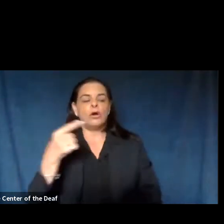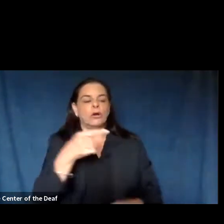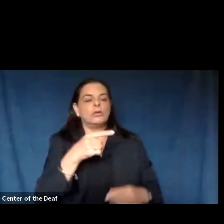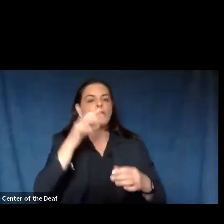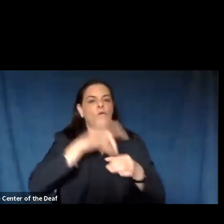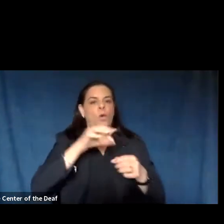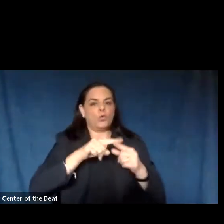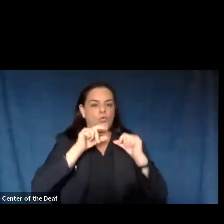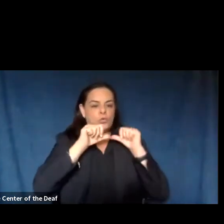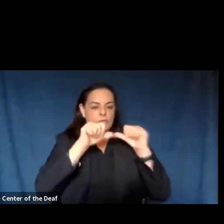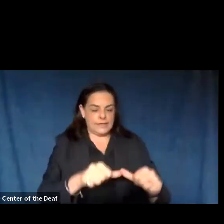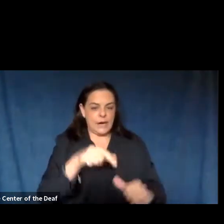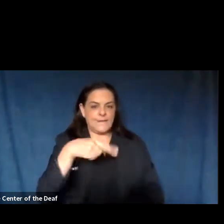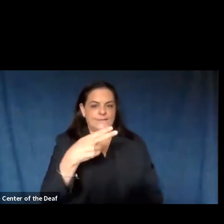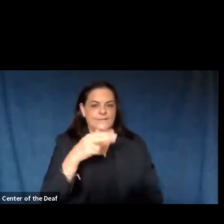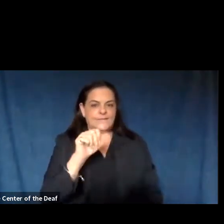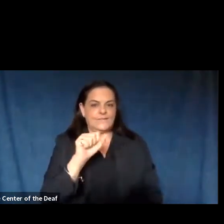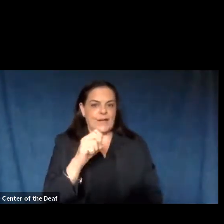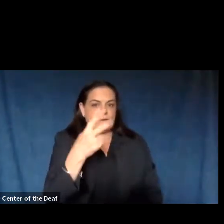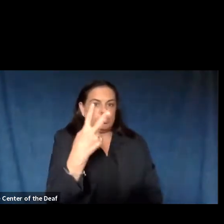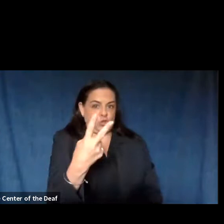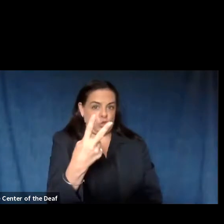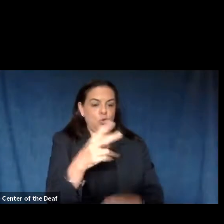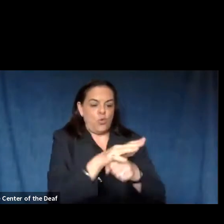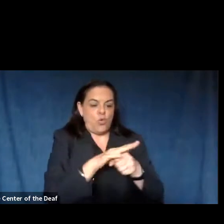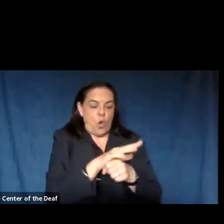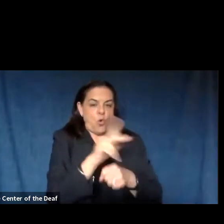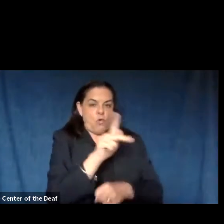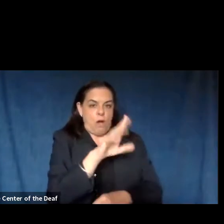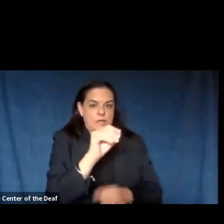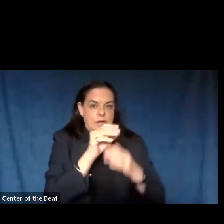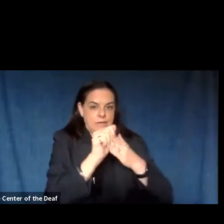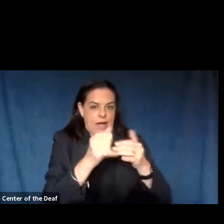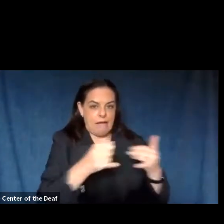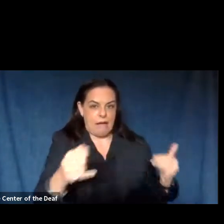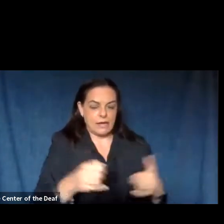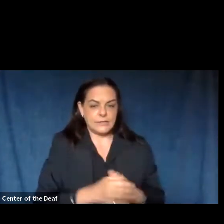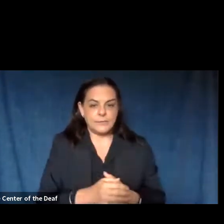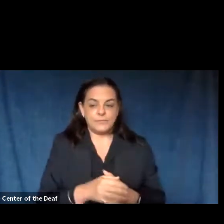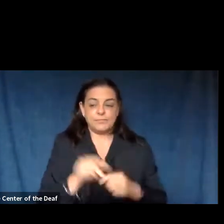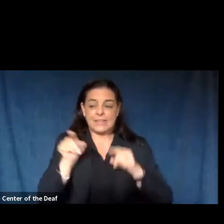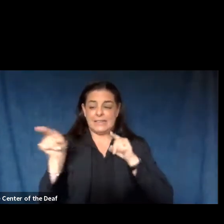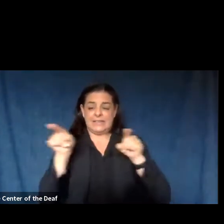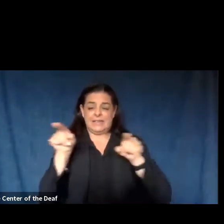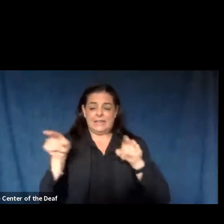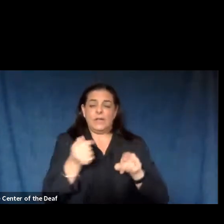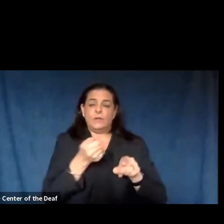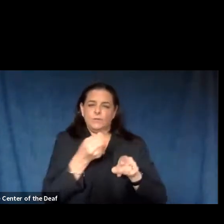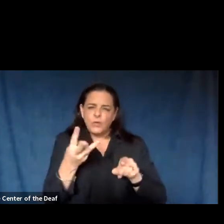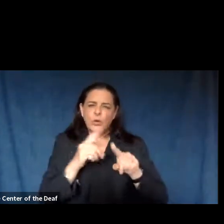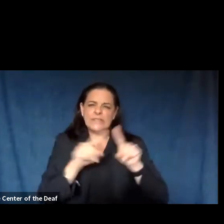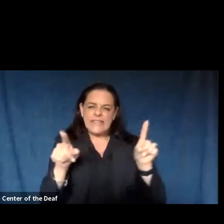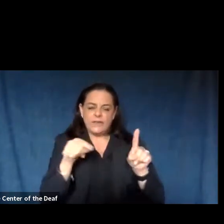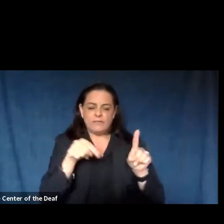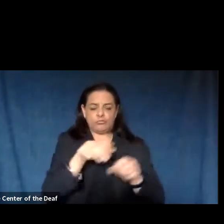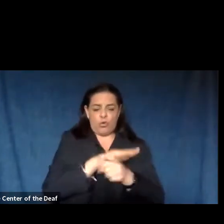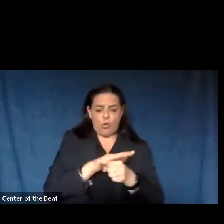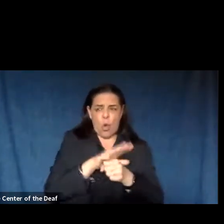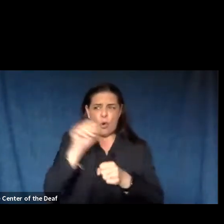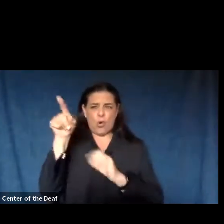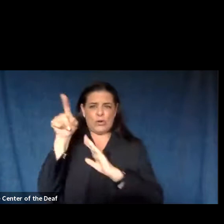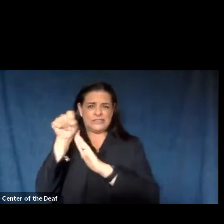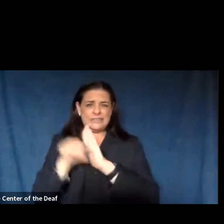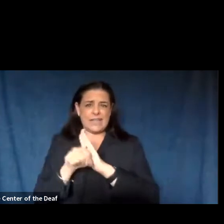plan's Phase 2 guidelines. There are a few differences between the local guidance and the state's guidance, but